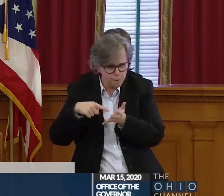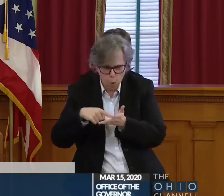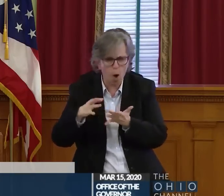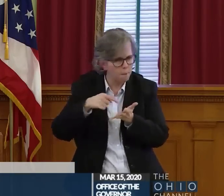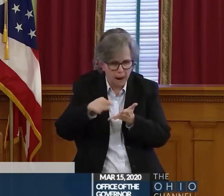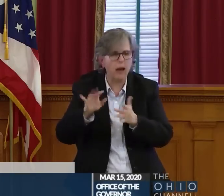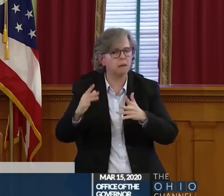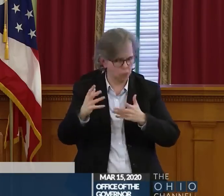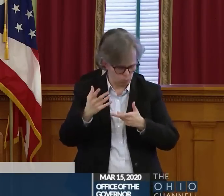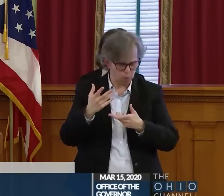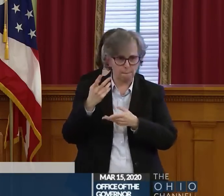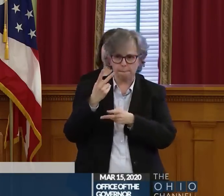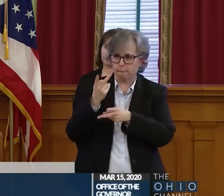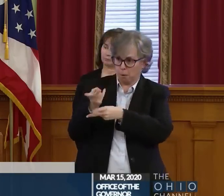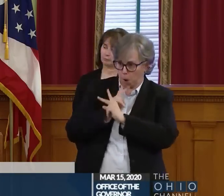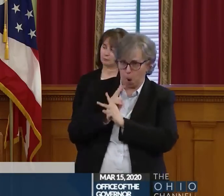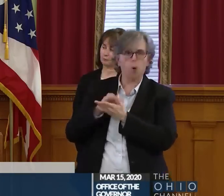order